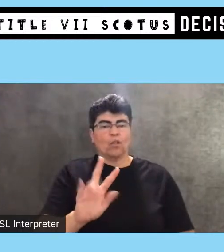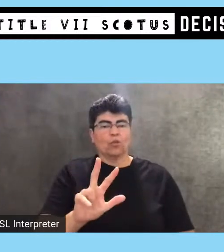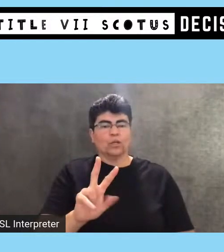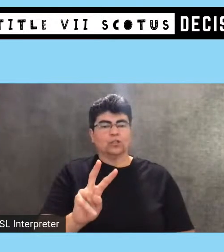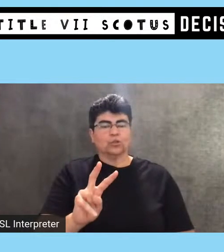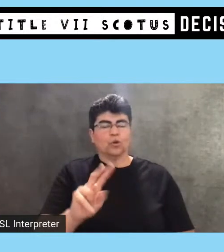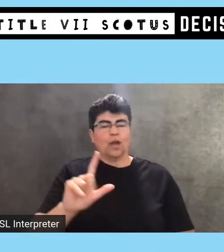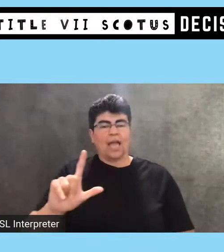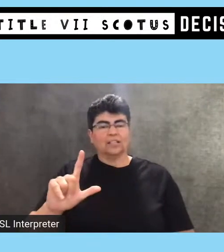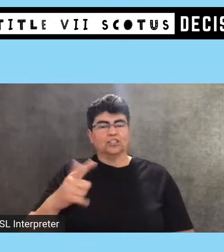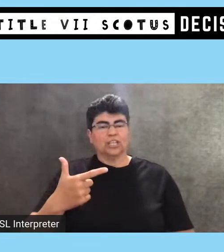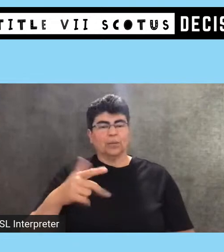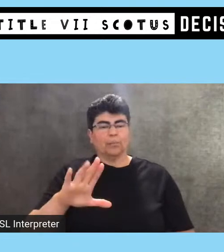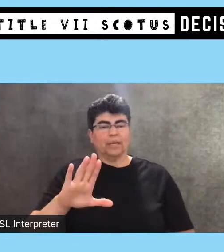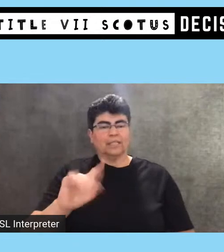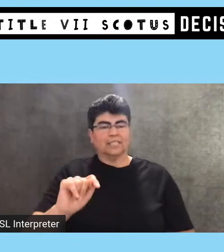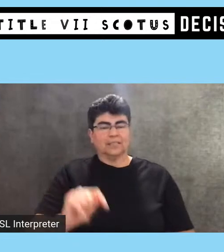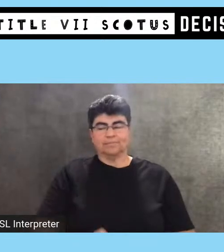619-432-LGBT.